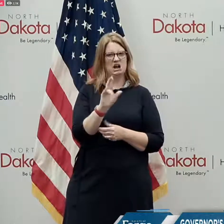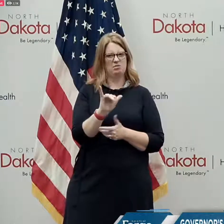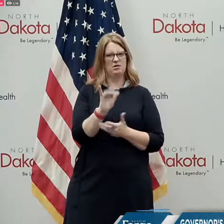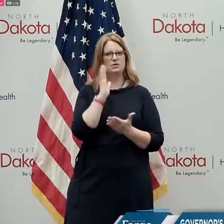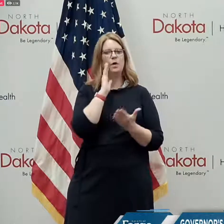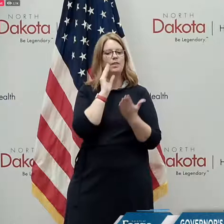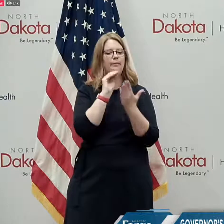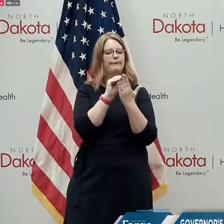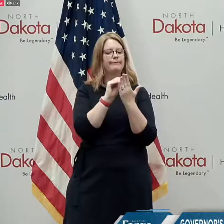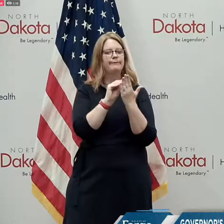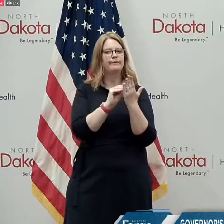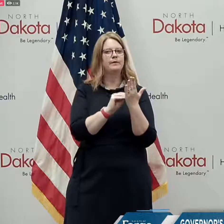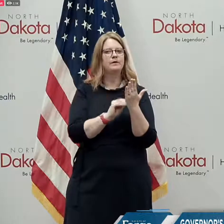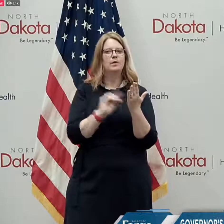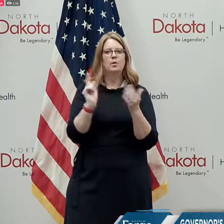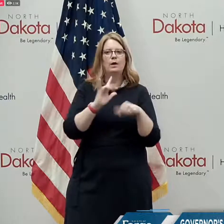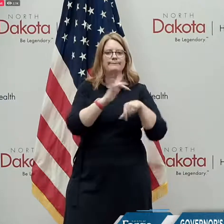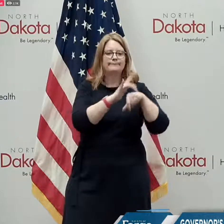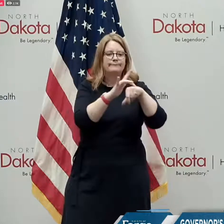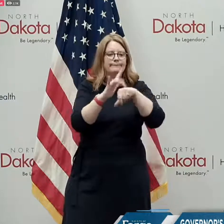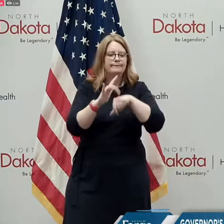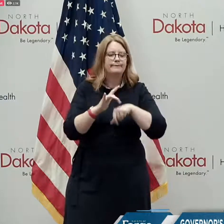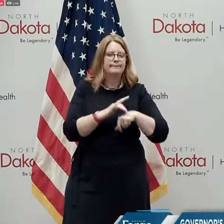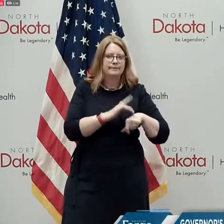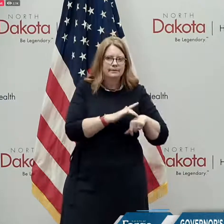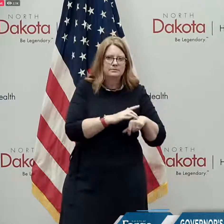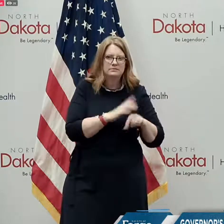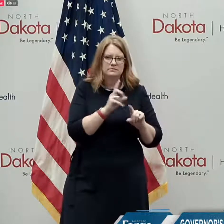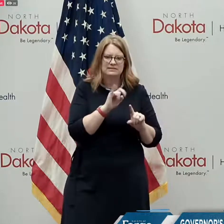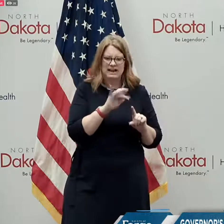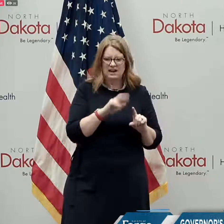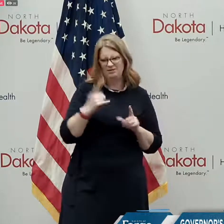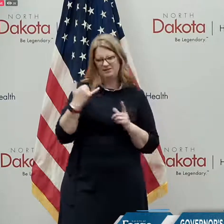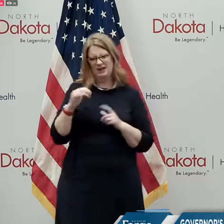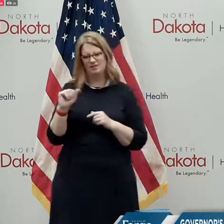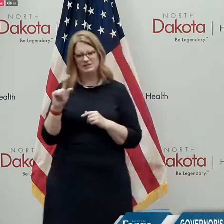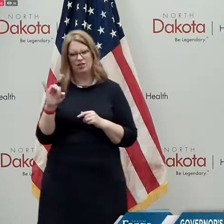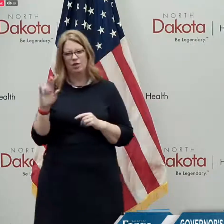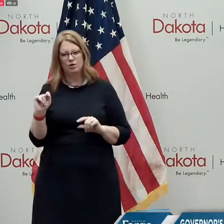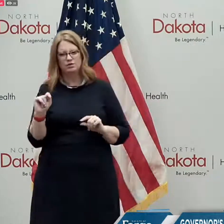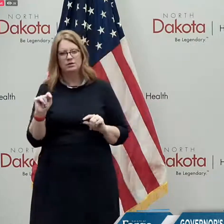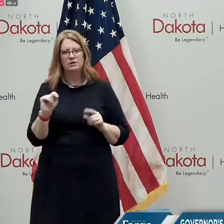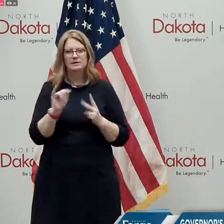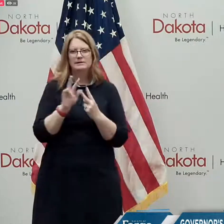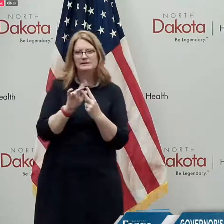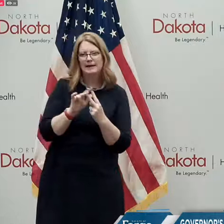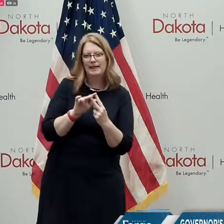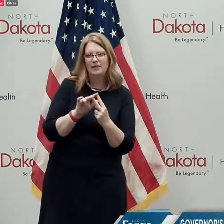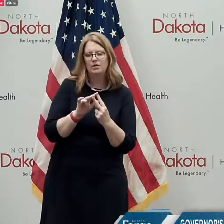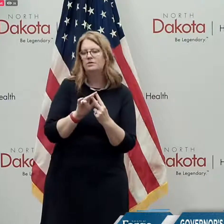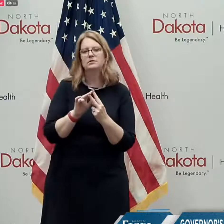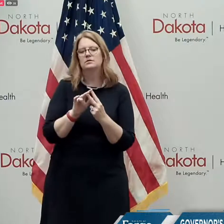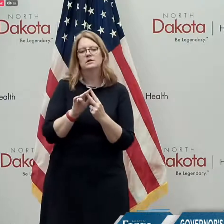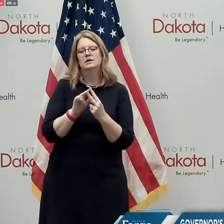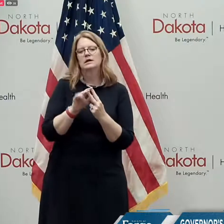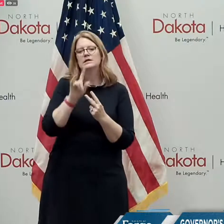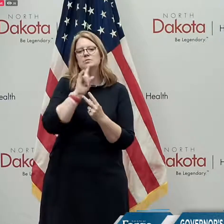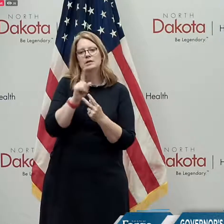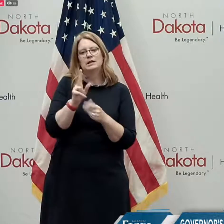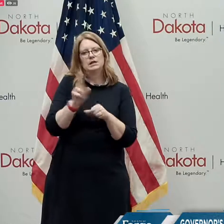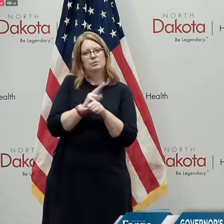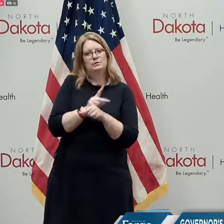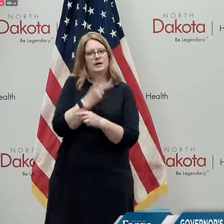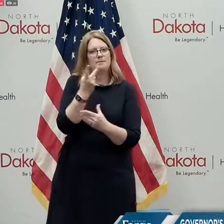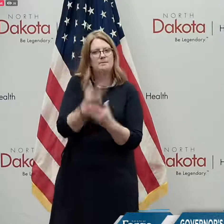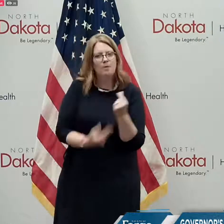And there may be some confusion saying, well, Diary, now it's Alert. It's not either or. It's both. And North